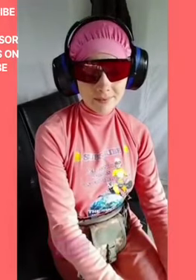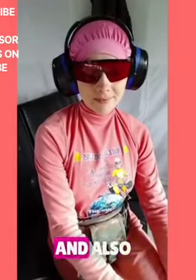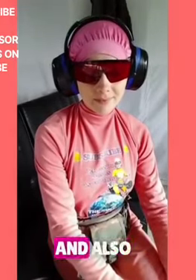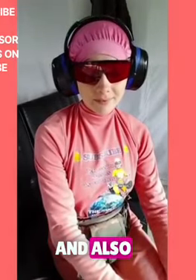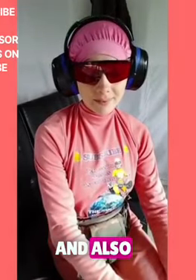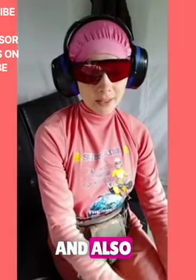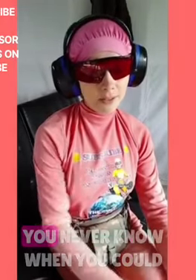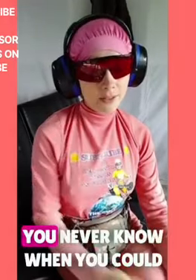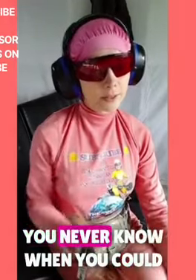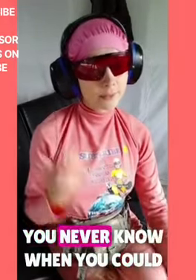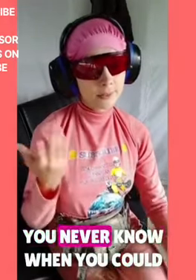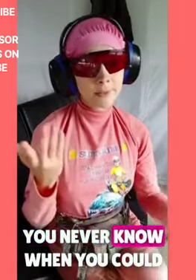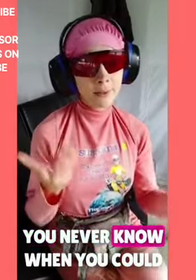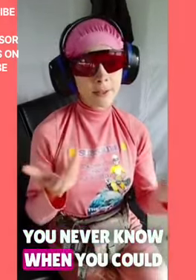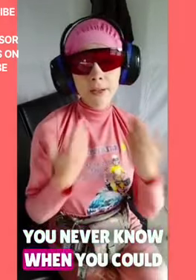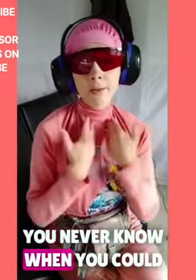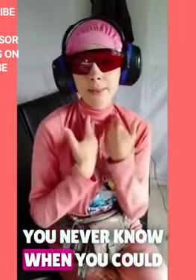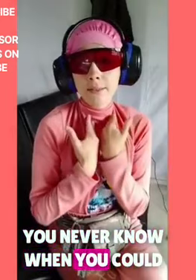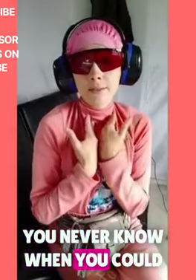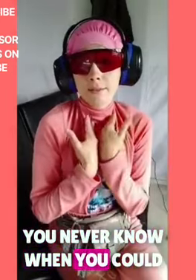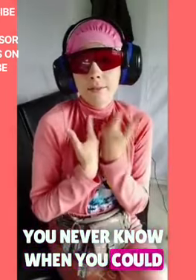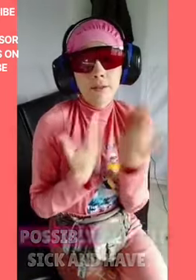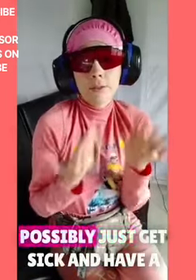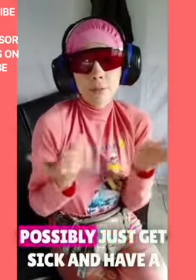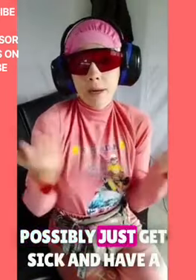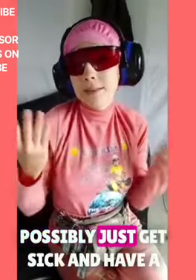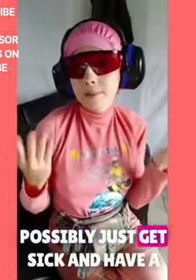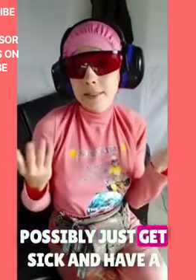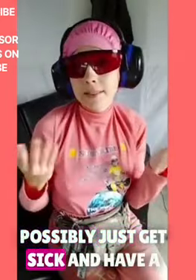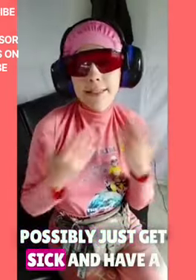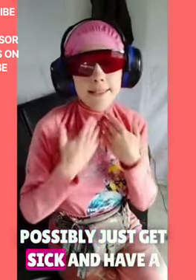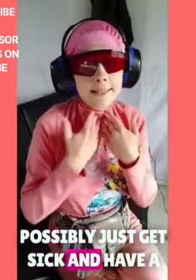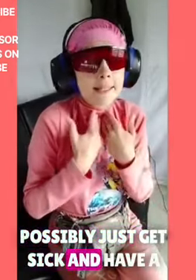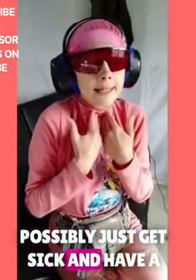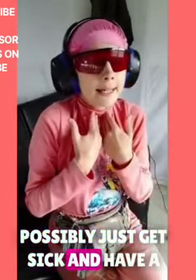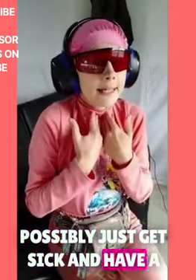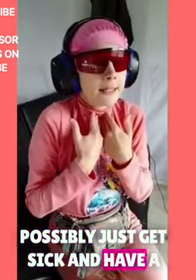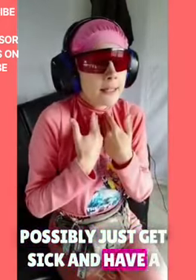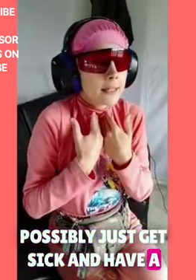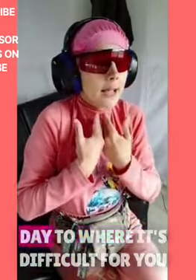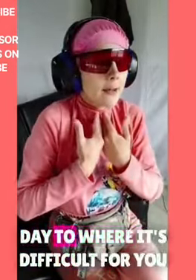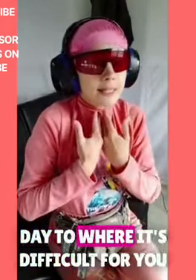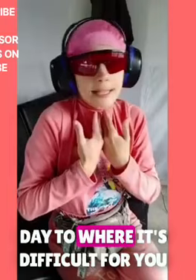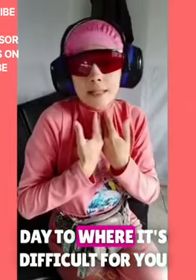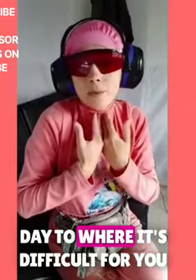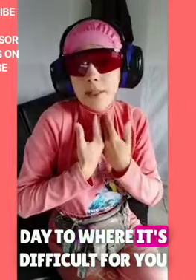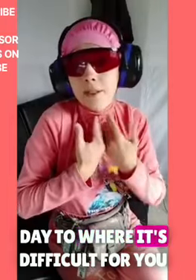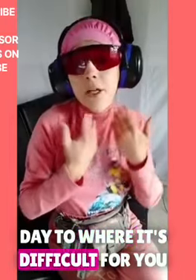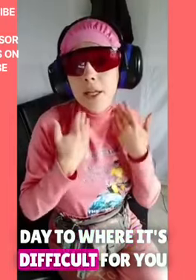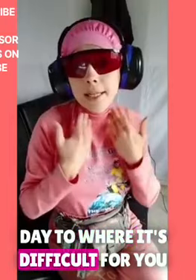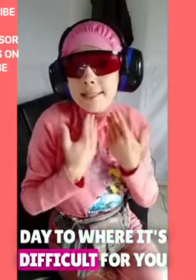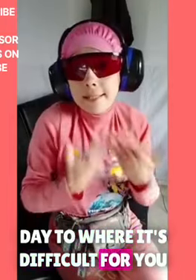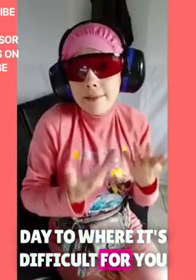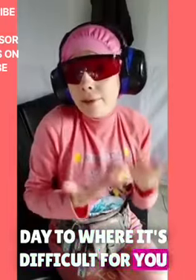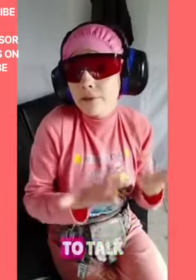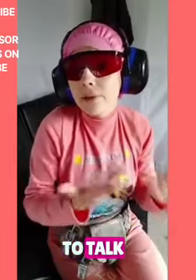And also, you never know when you could possibly just get sick and have a day to where it's difficult for you to talk.